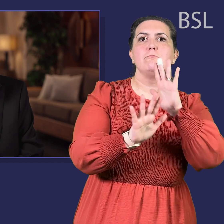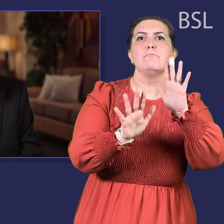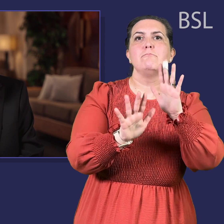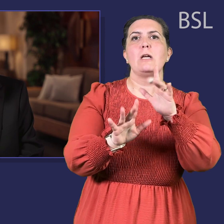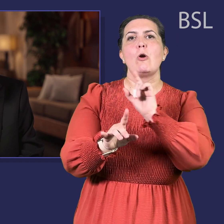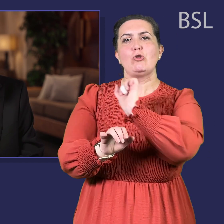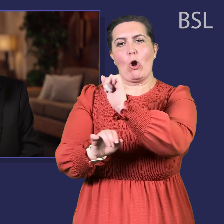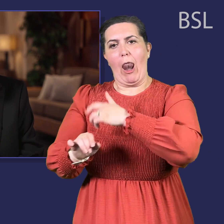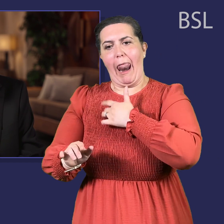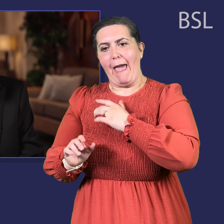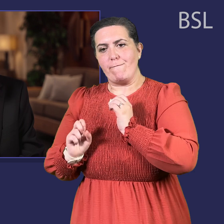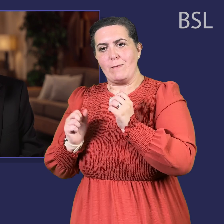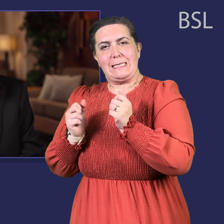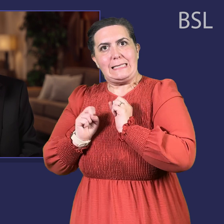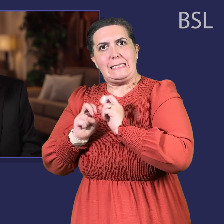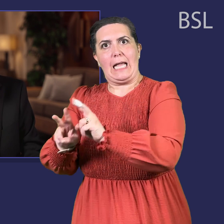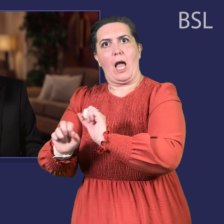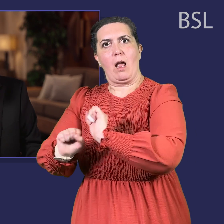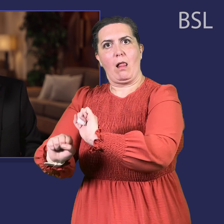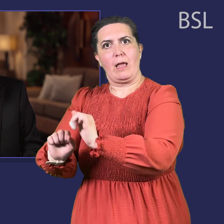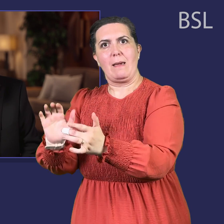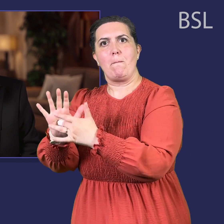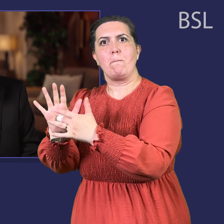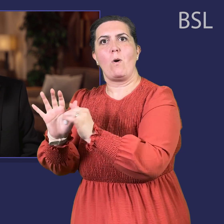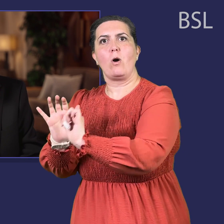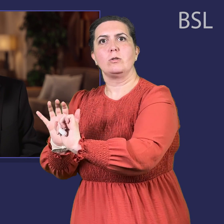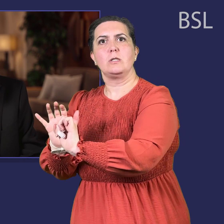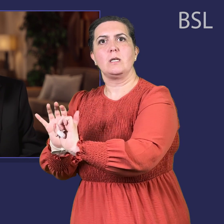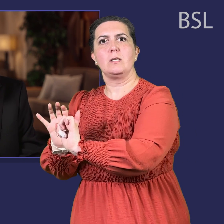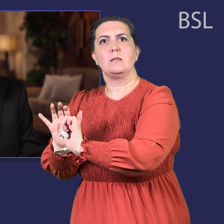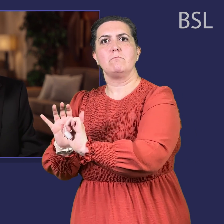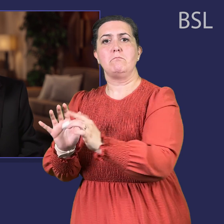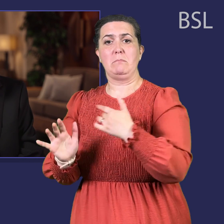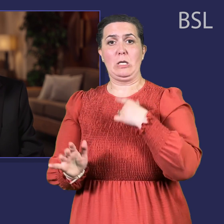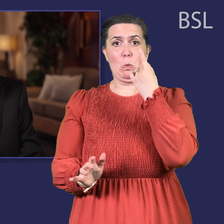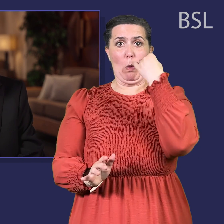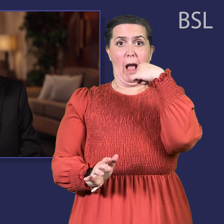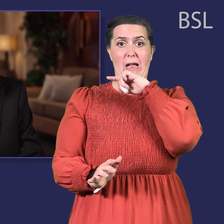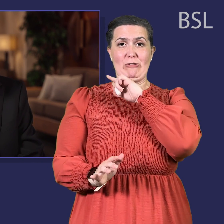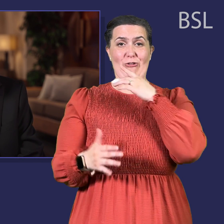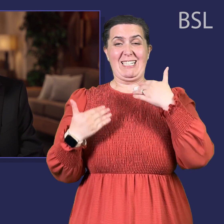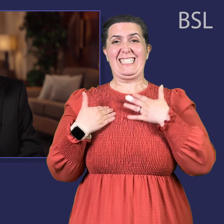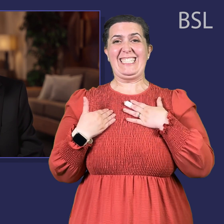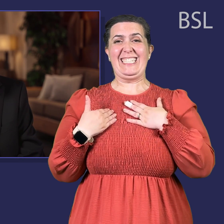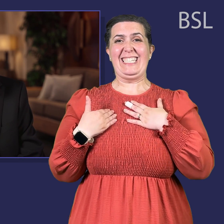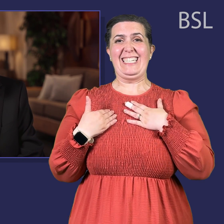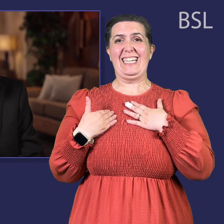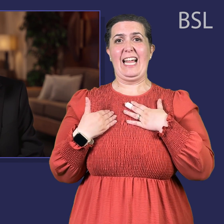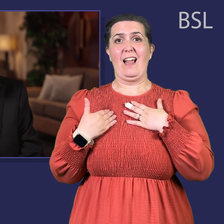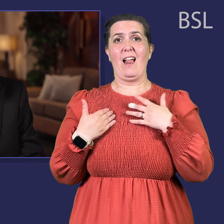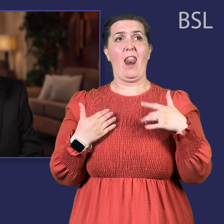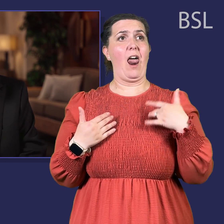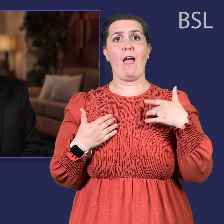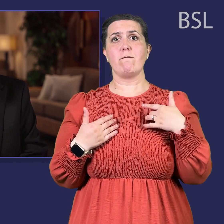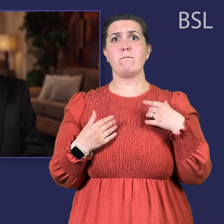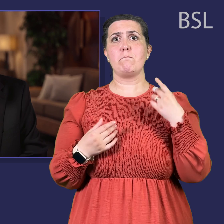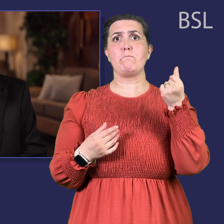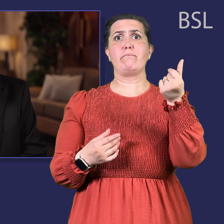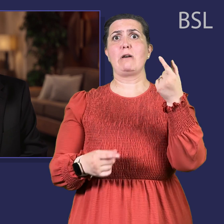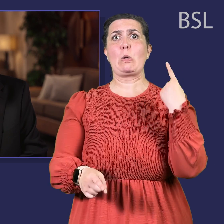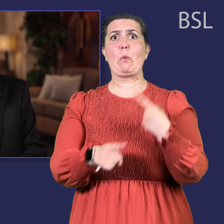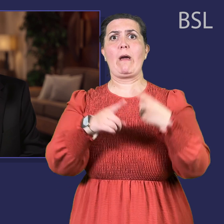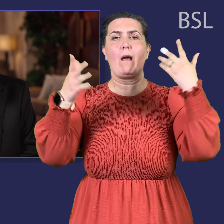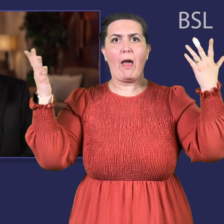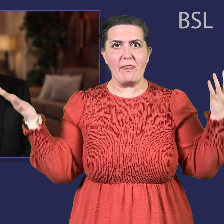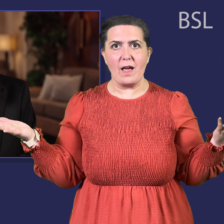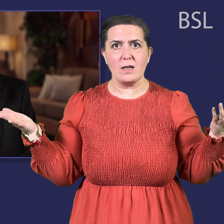you live. For each of us, even for a 100-year-old man,